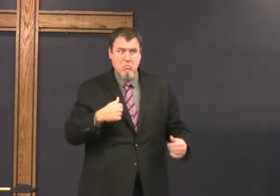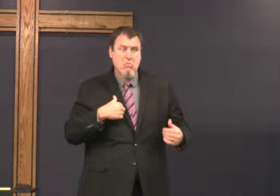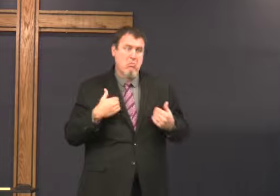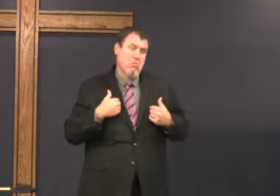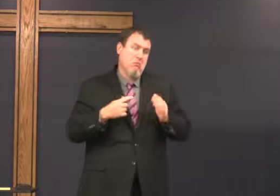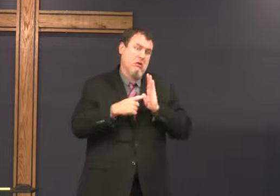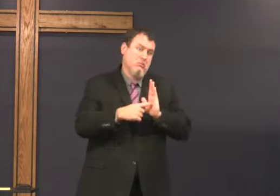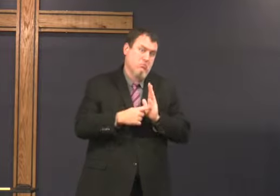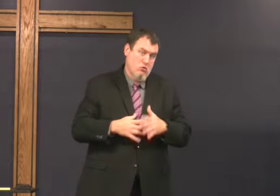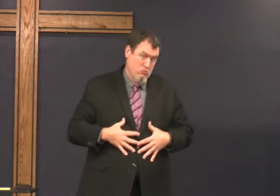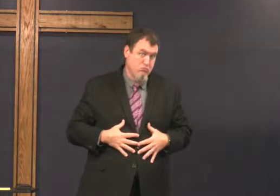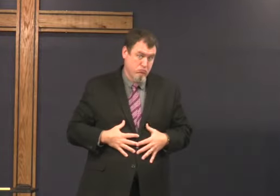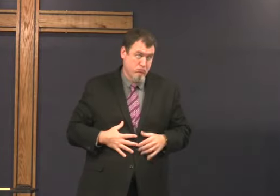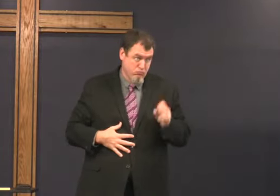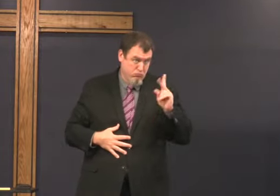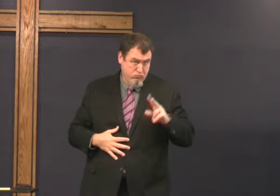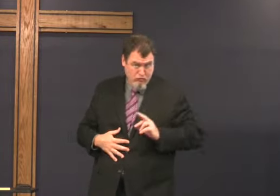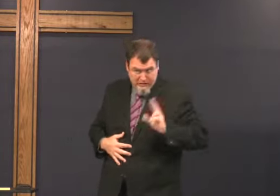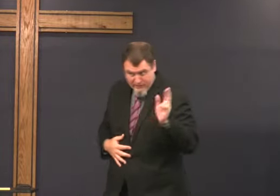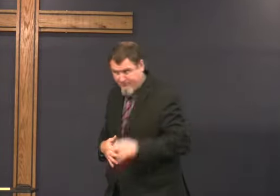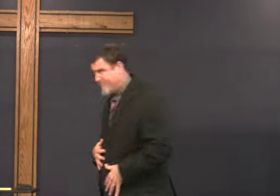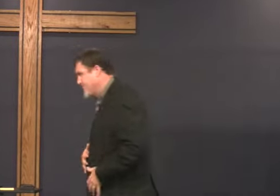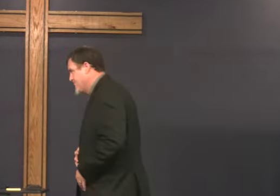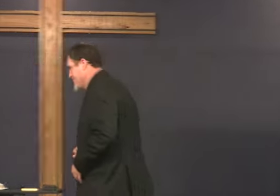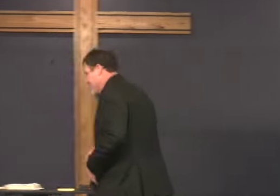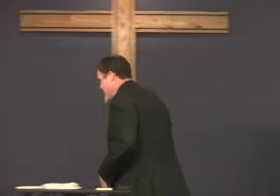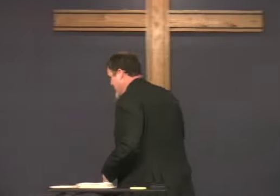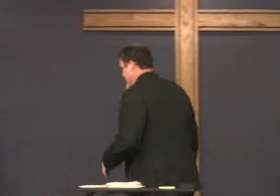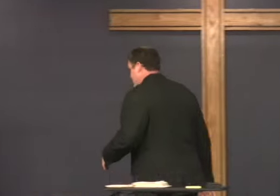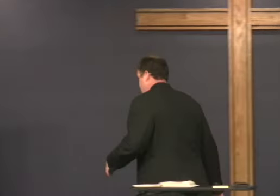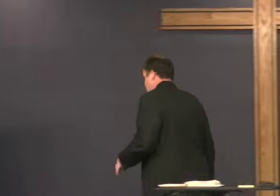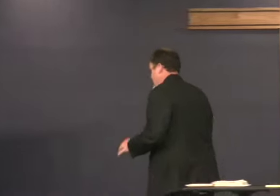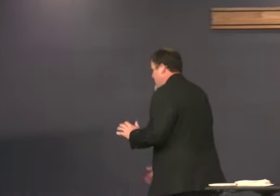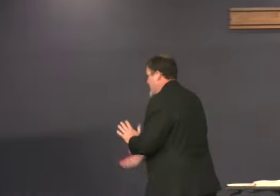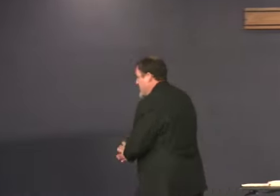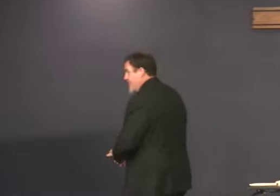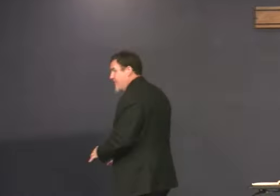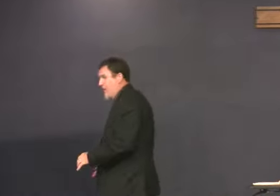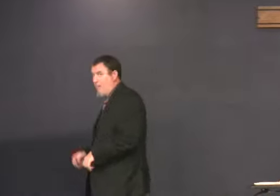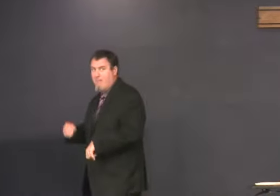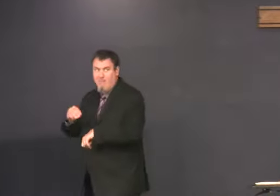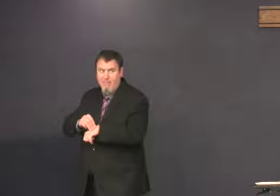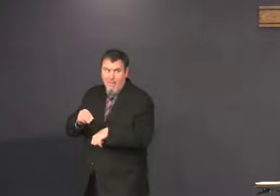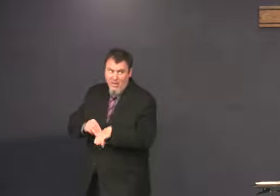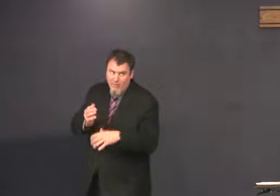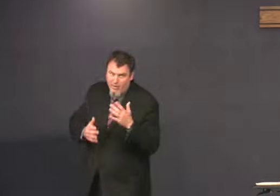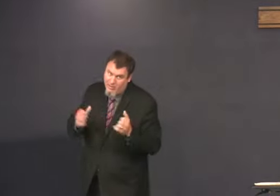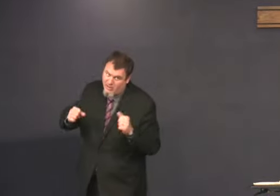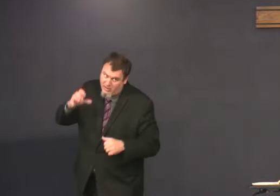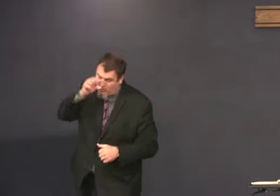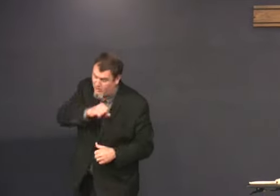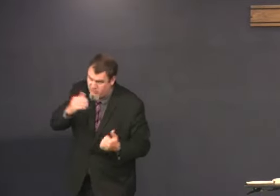For he beholdeth himself and goeth his way, and straightway forgetteth what manner of man he was.